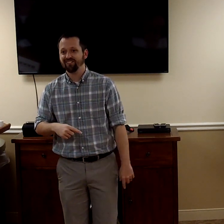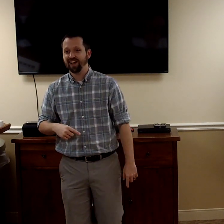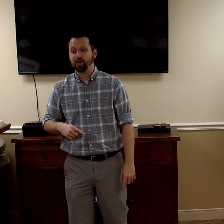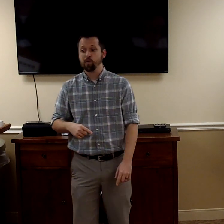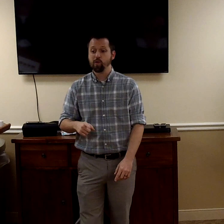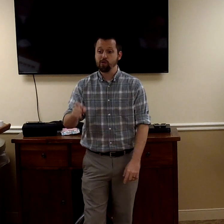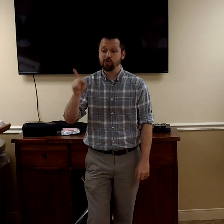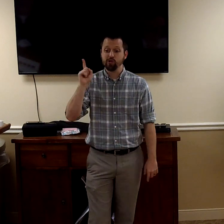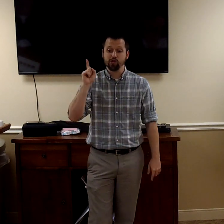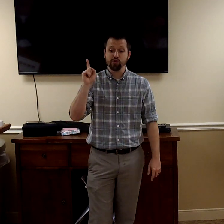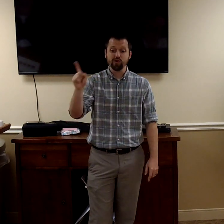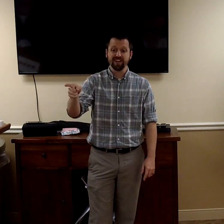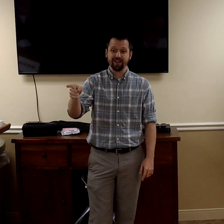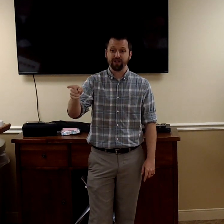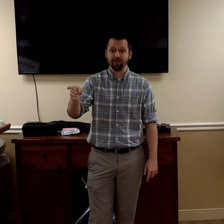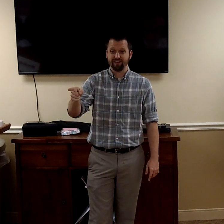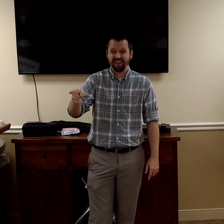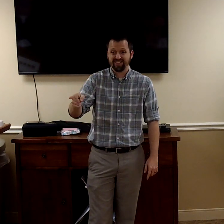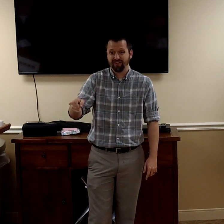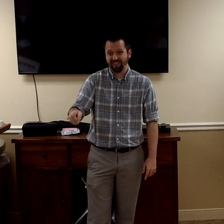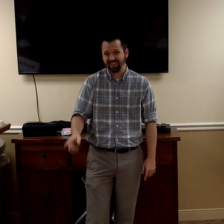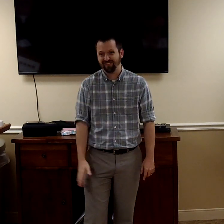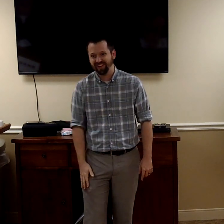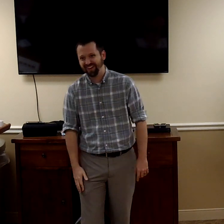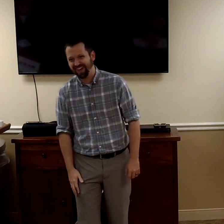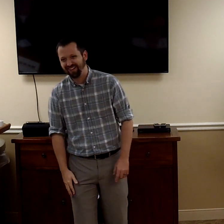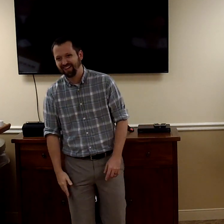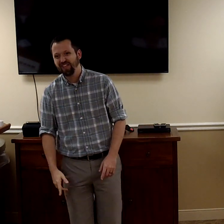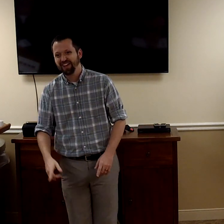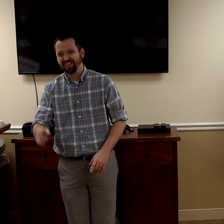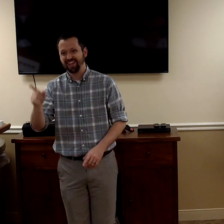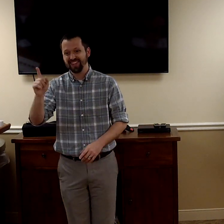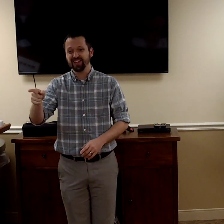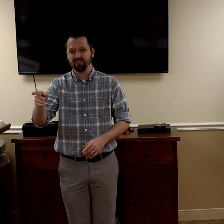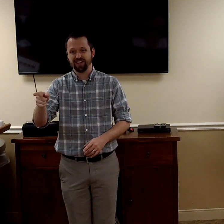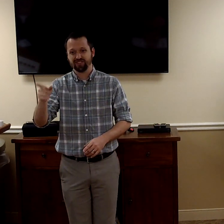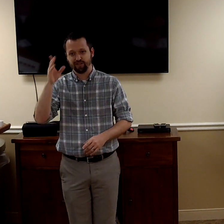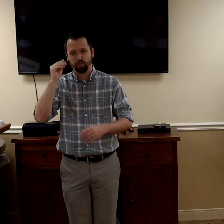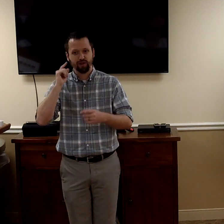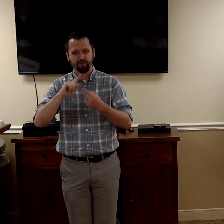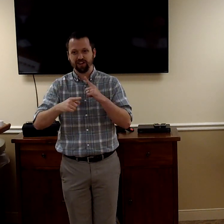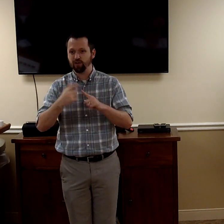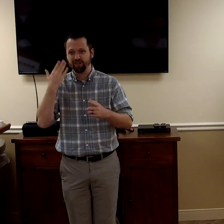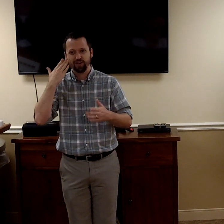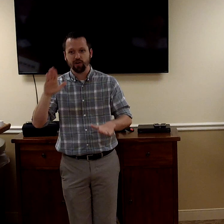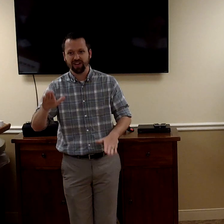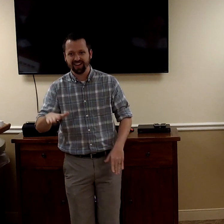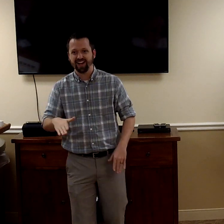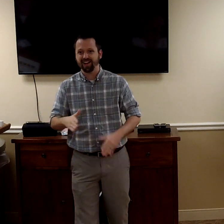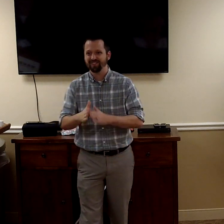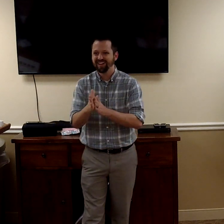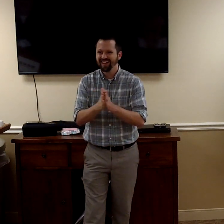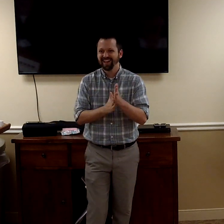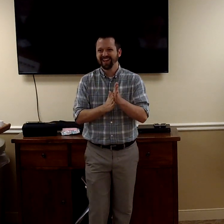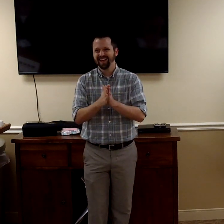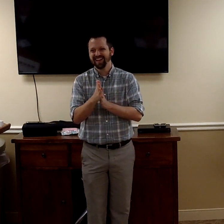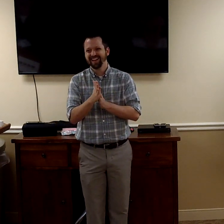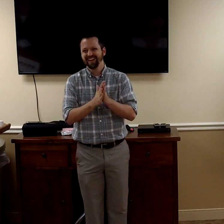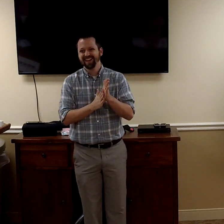like, you need to have a conversation with someone later, because I think you got yourself a boyfriend and don't even know it.